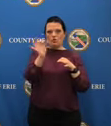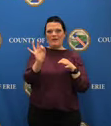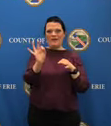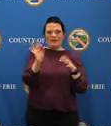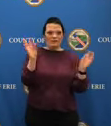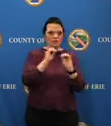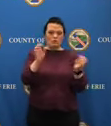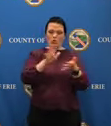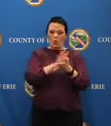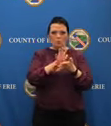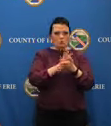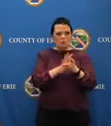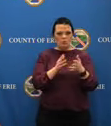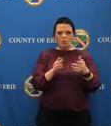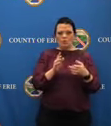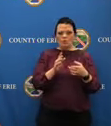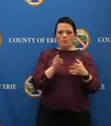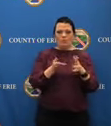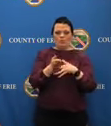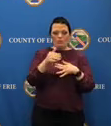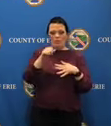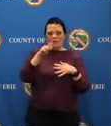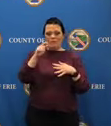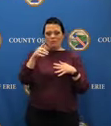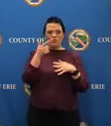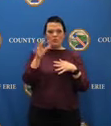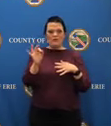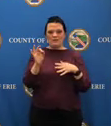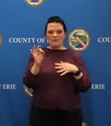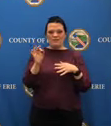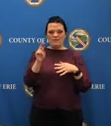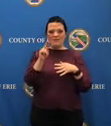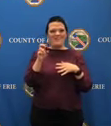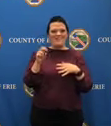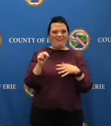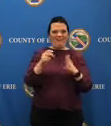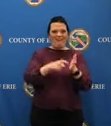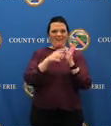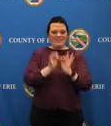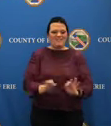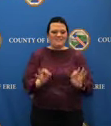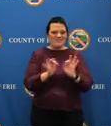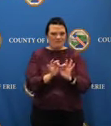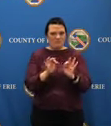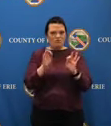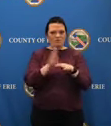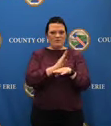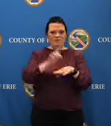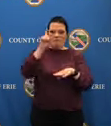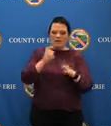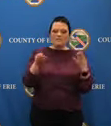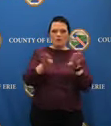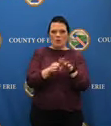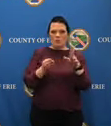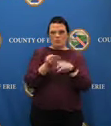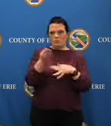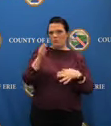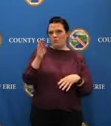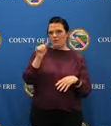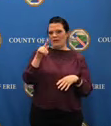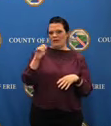will be no school at least through April 29th, and non-essential businesses must be closed through April 29th. There is the phone